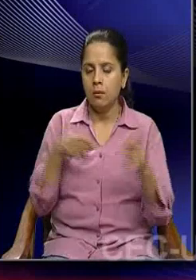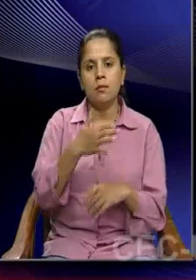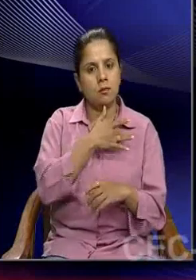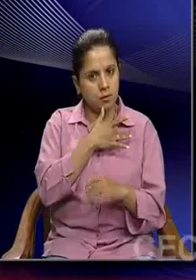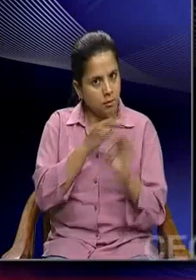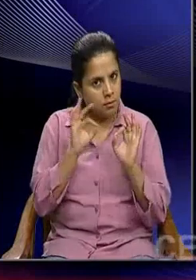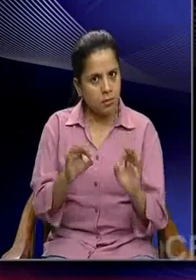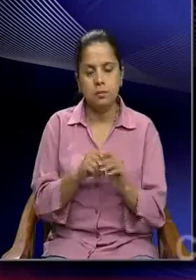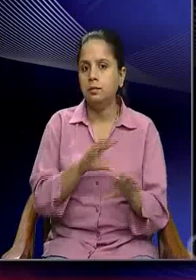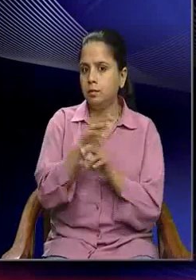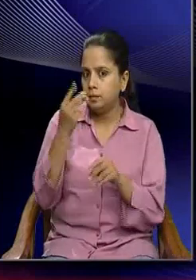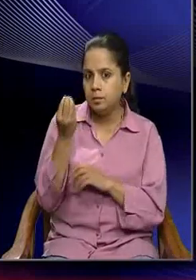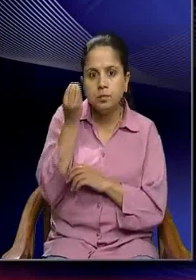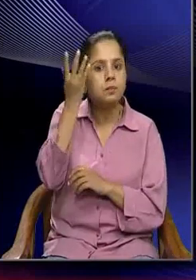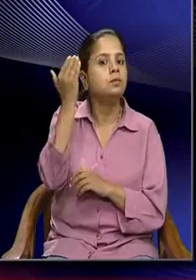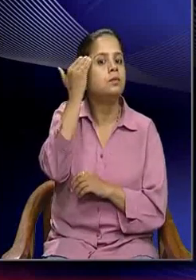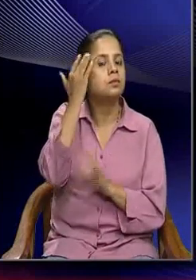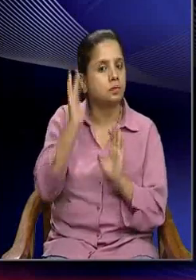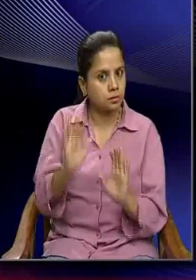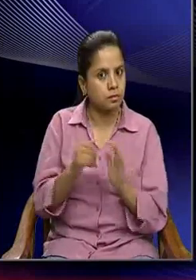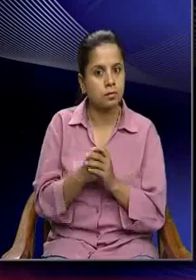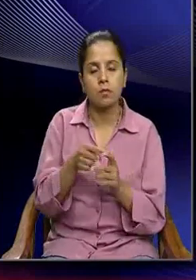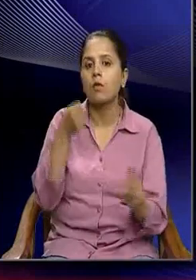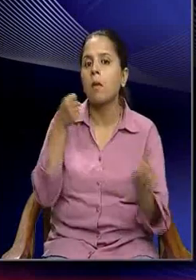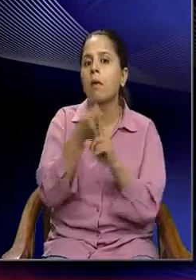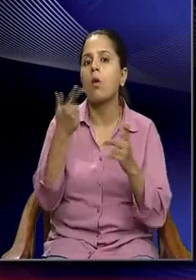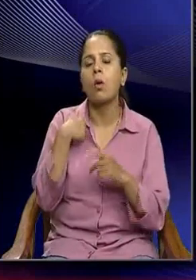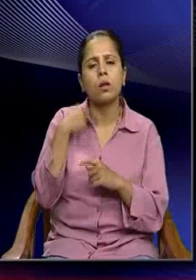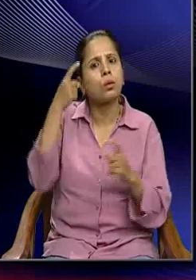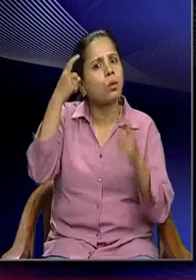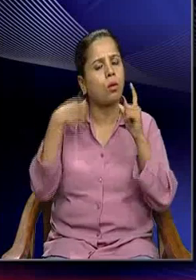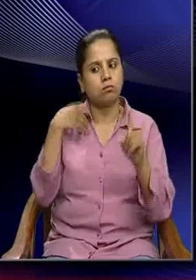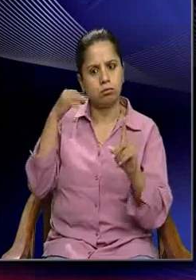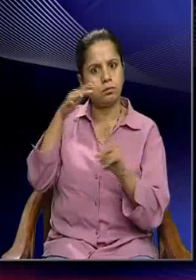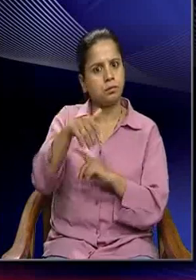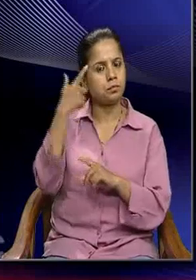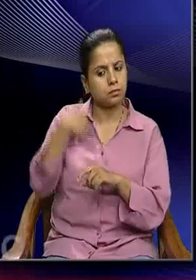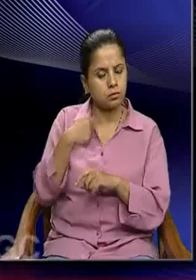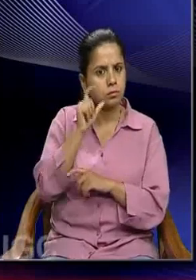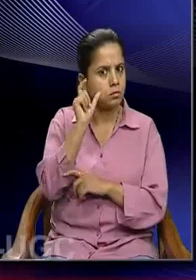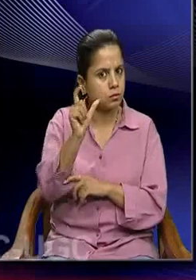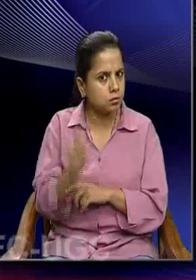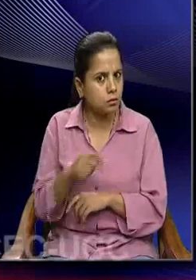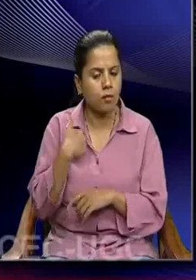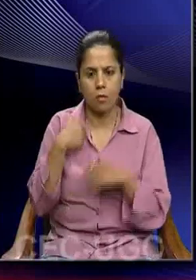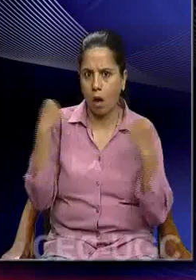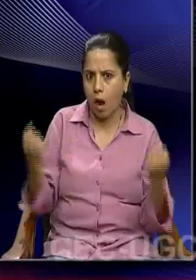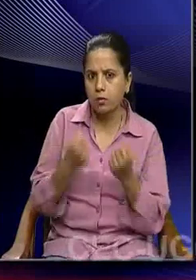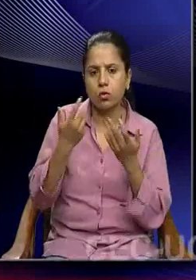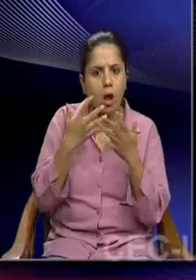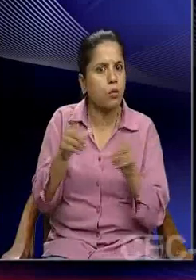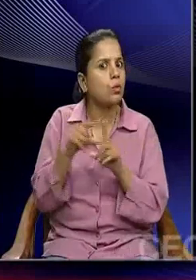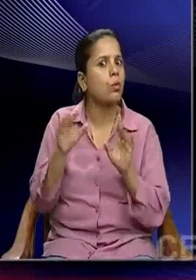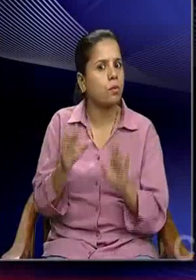kindness and awareness of the impact of our thoughts, our words and our actions on